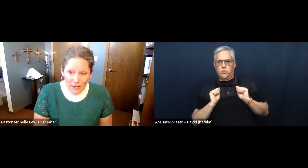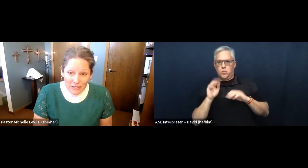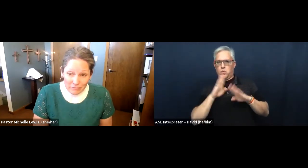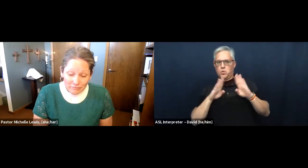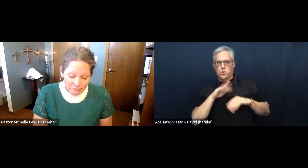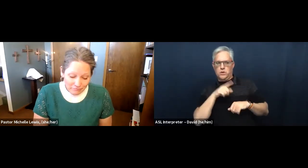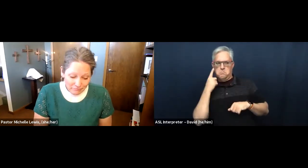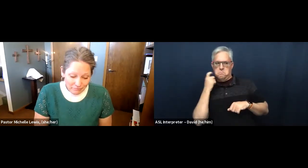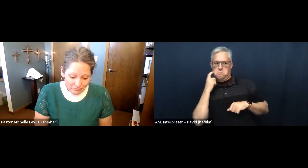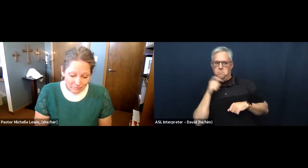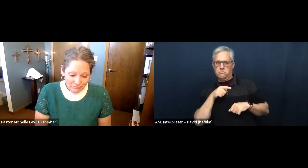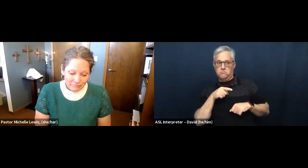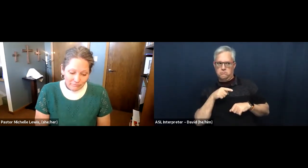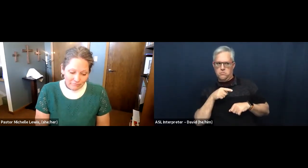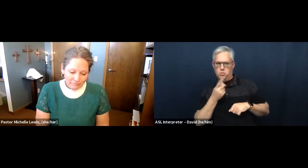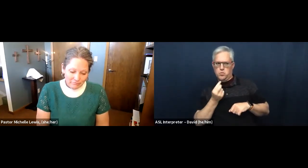flaws.